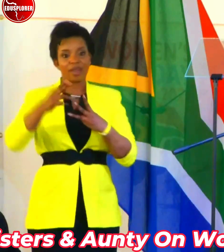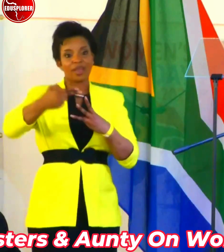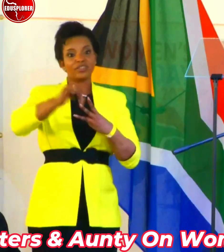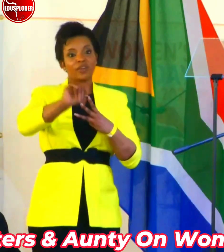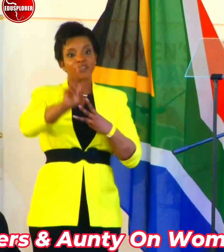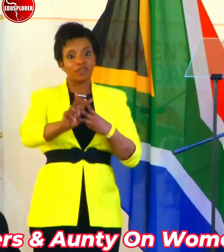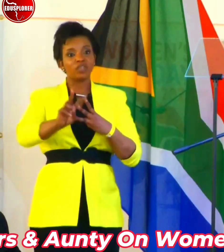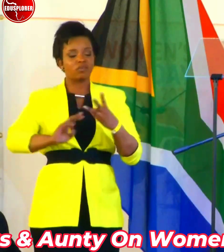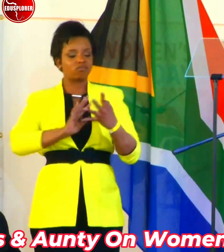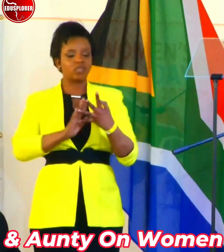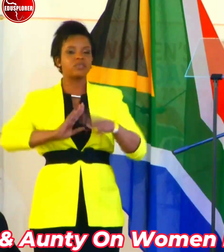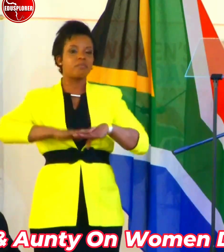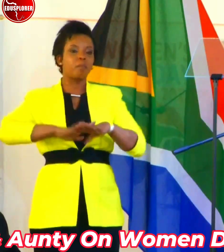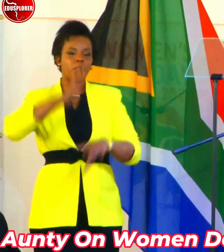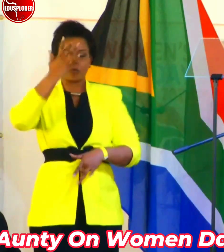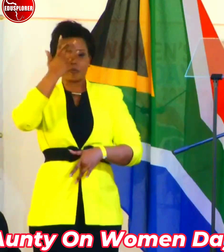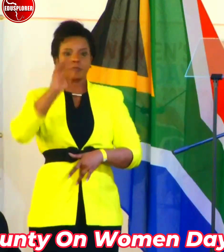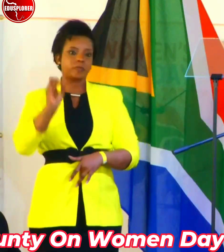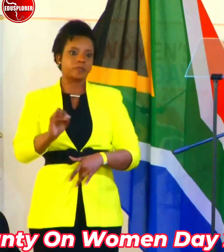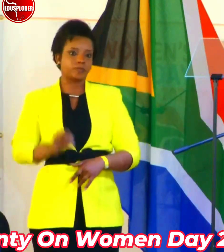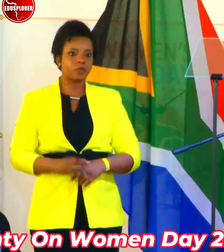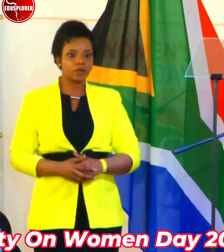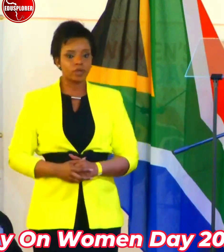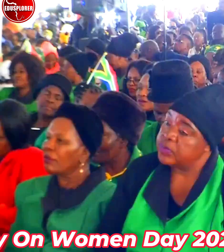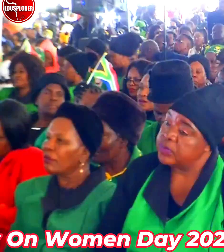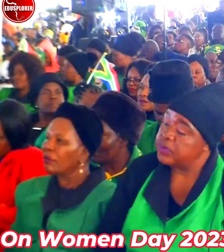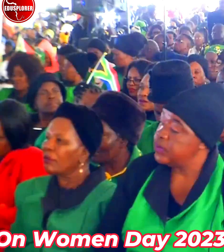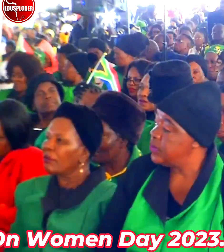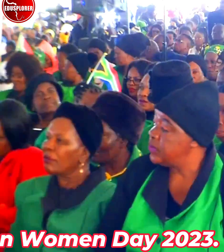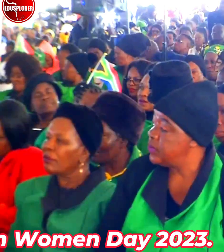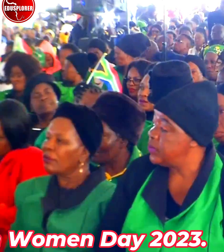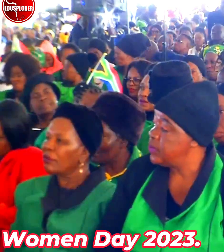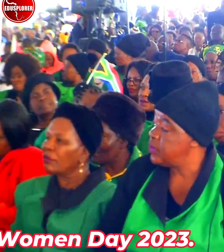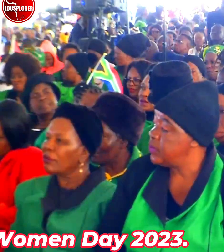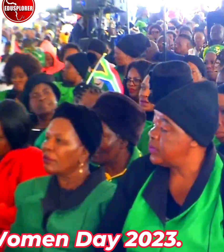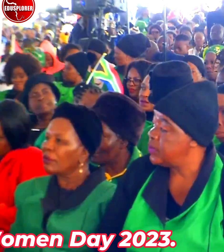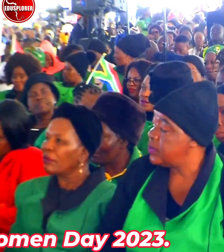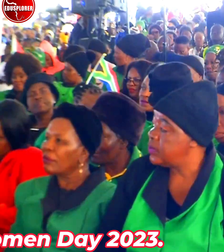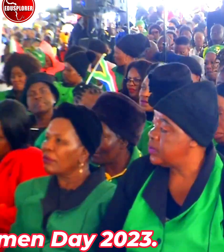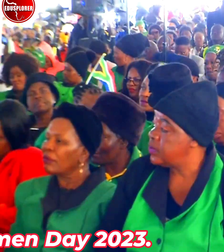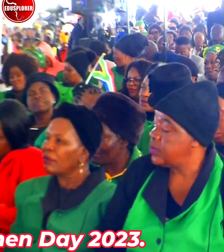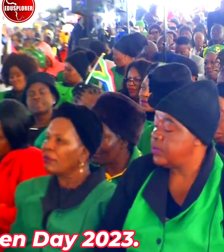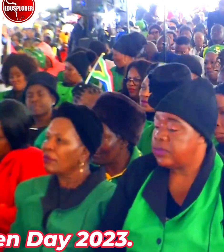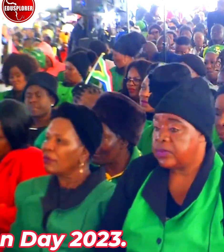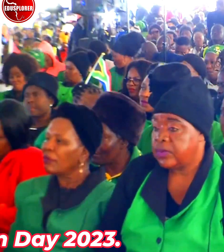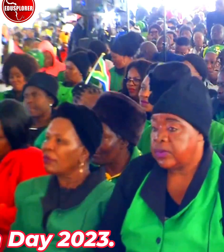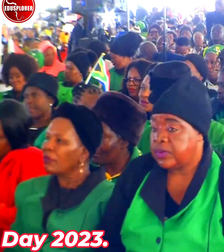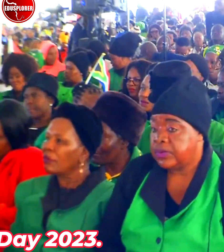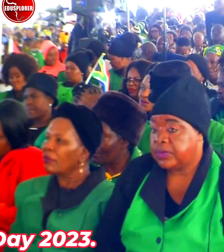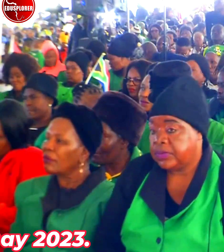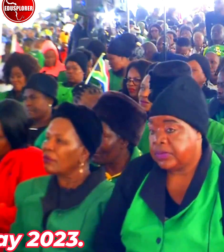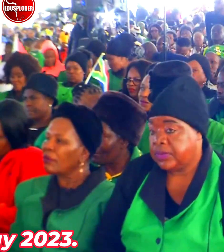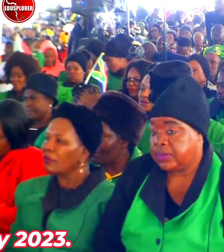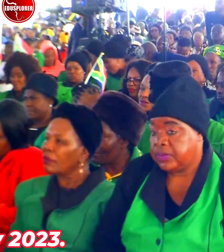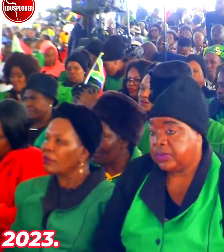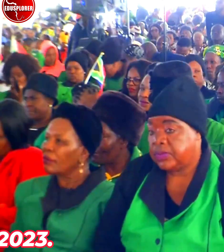HIV/AIDS, and other communicable diseases. Even though women's health outcomes have improved by a number